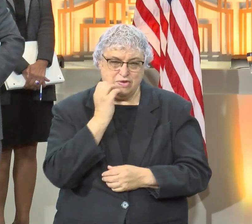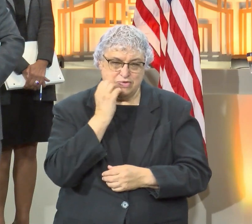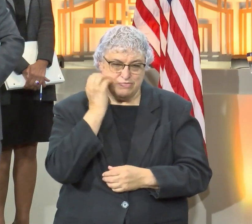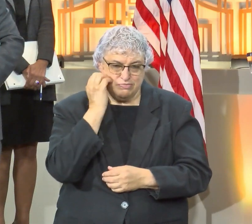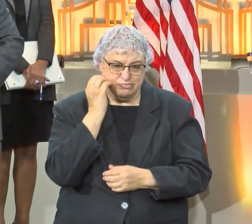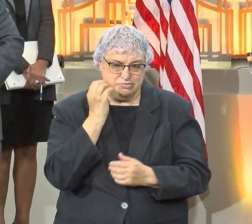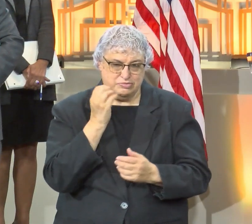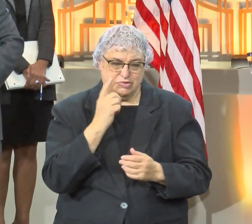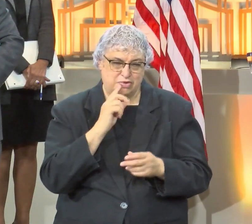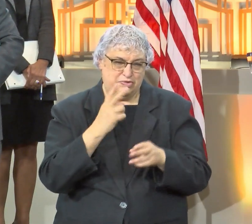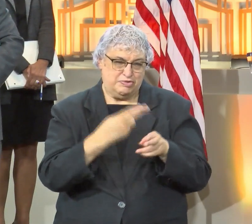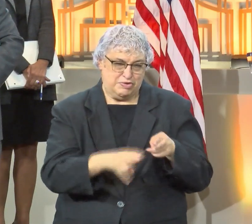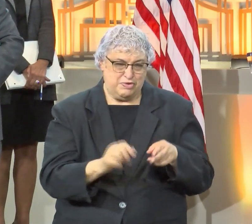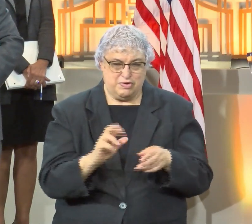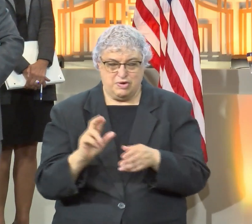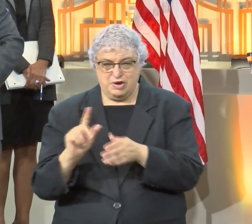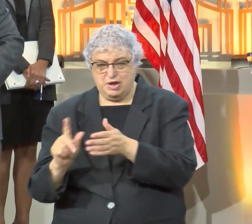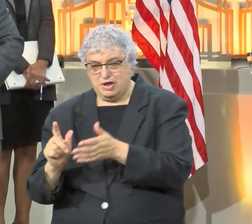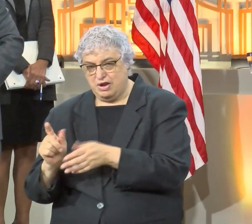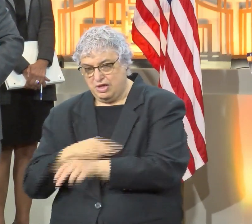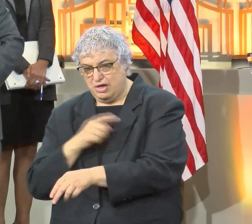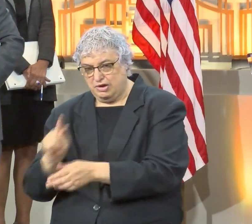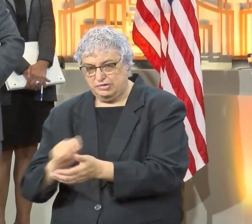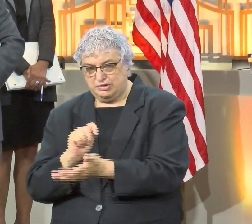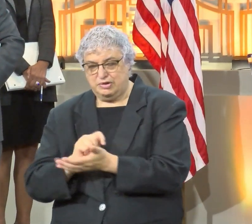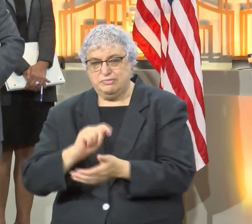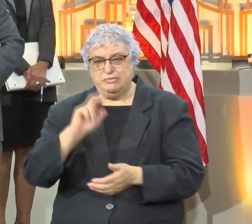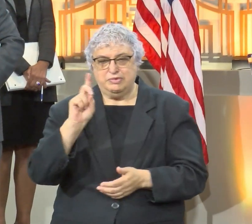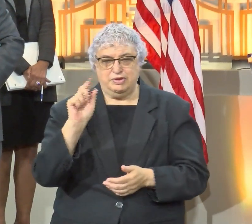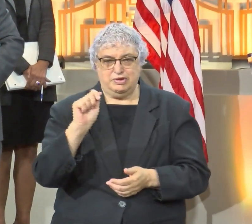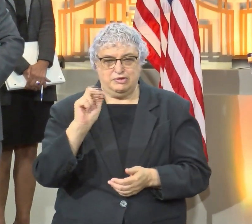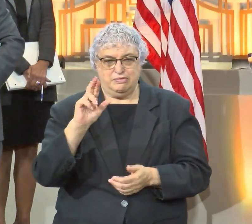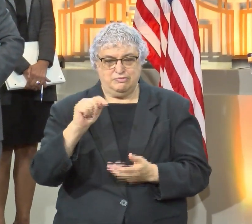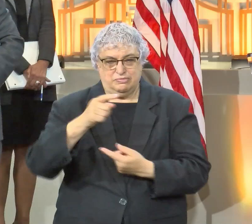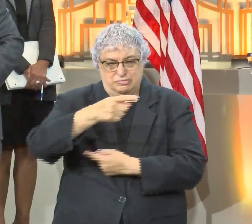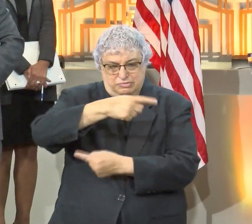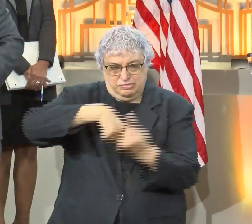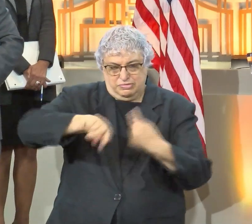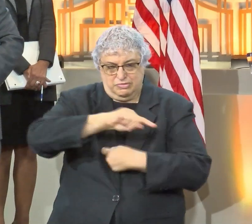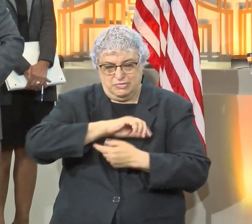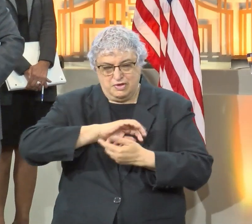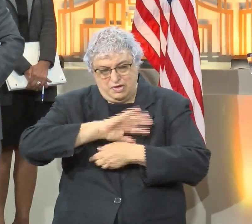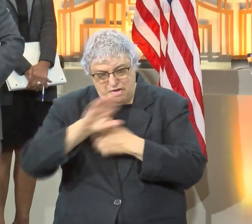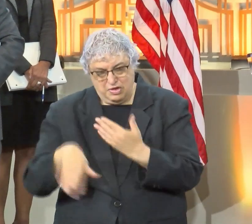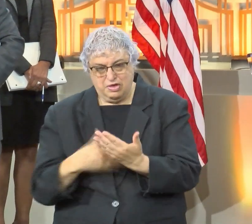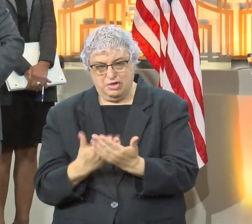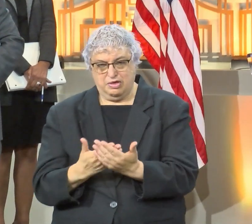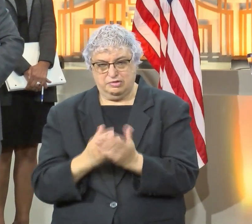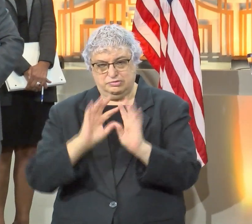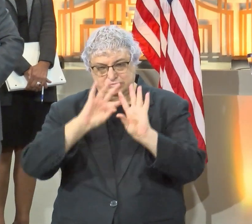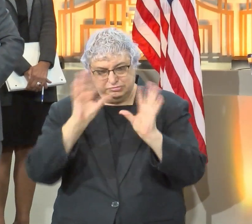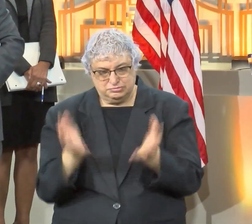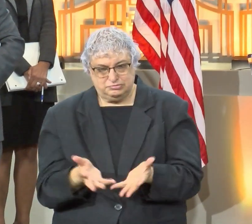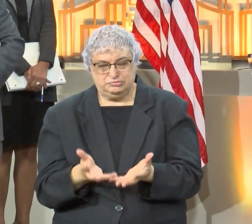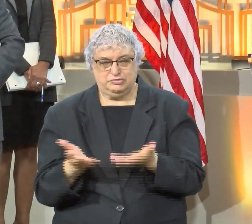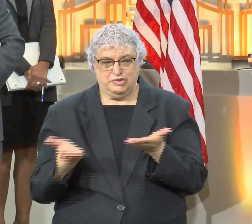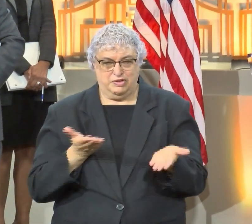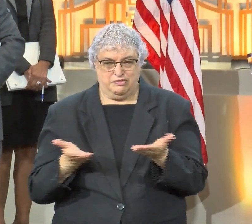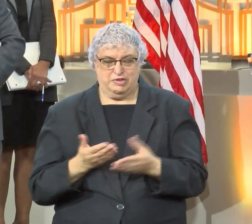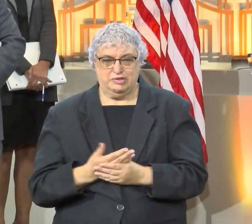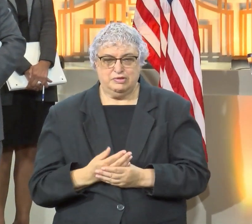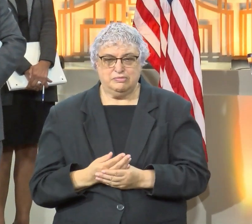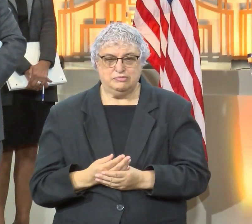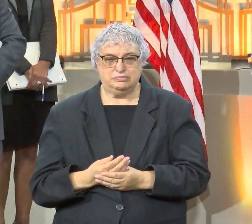housing. The DART is a collaborative approach for wraparound services with our community partners and